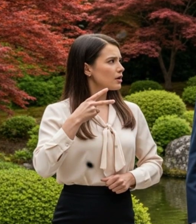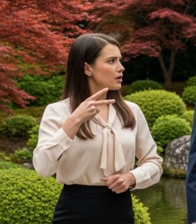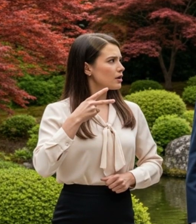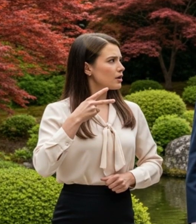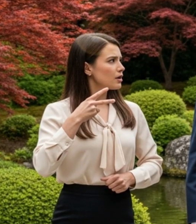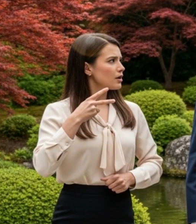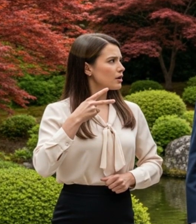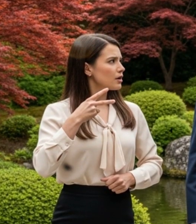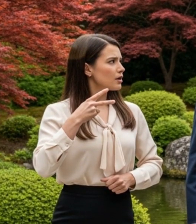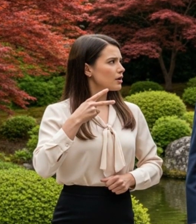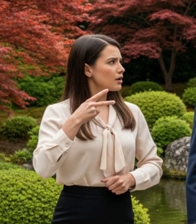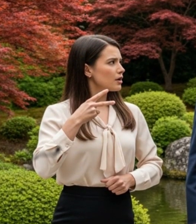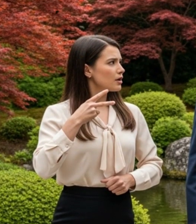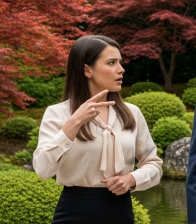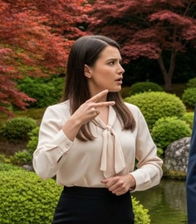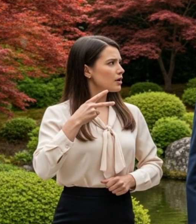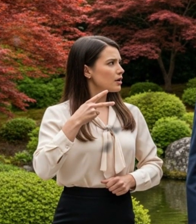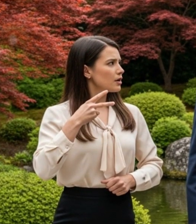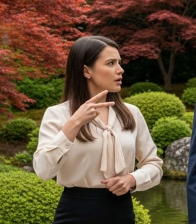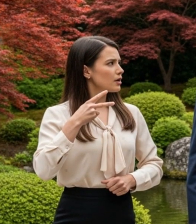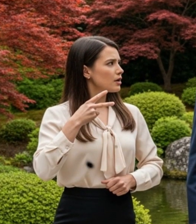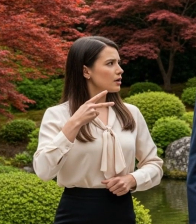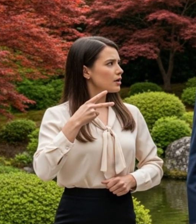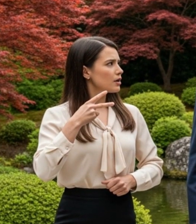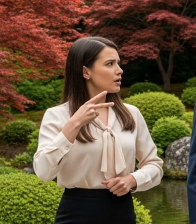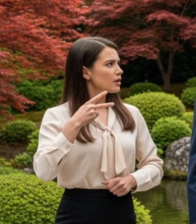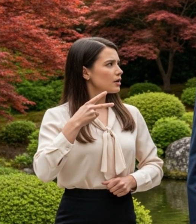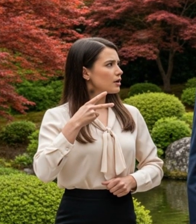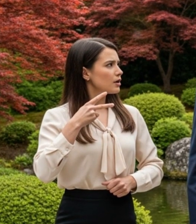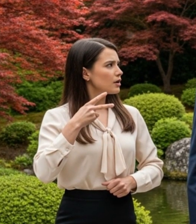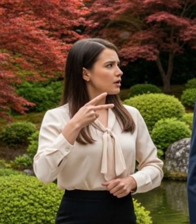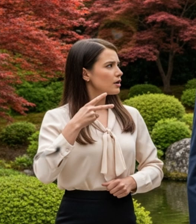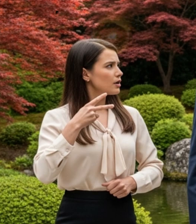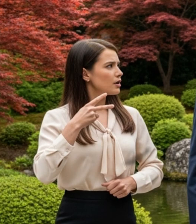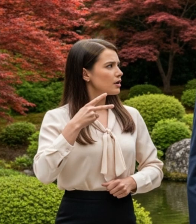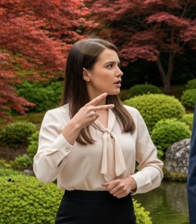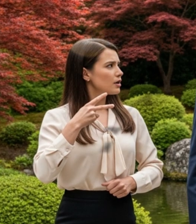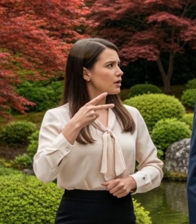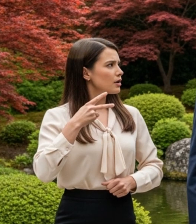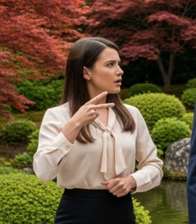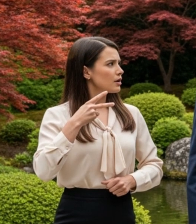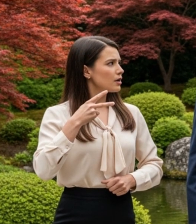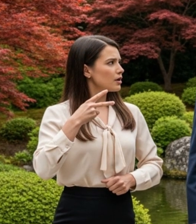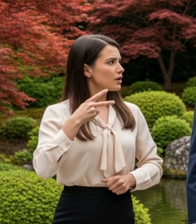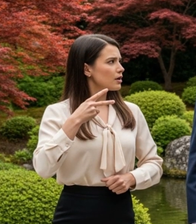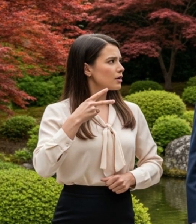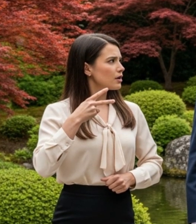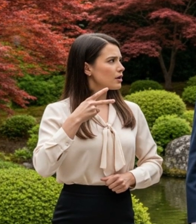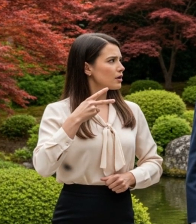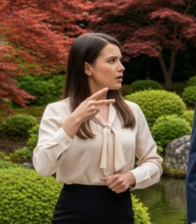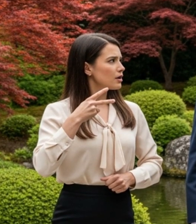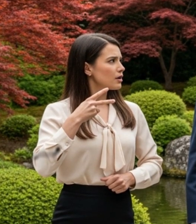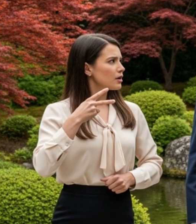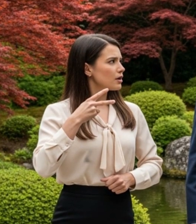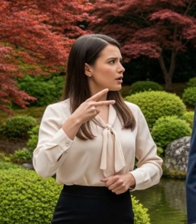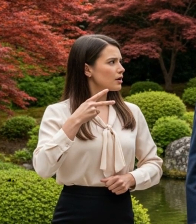heading toward large glass doors that led to a tranquil Japanese garden. Making a split-second decision, Elora